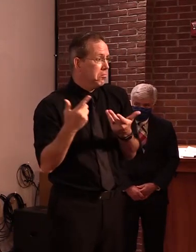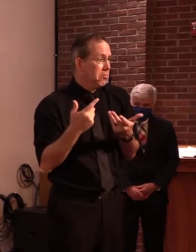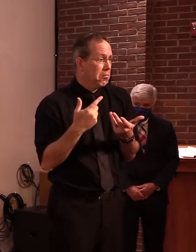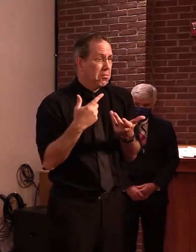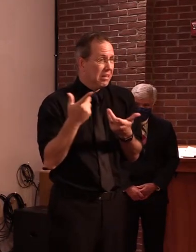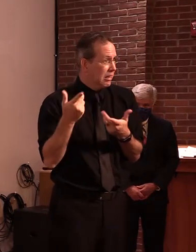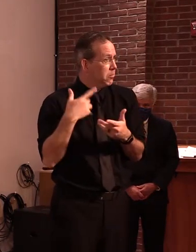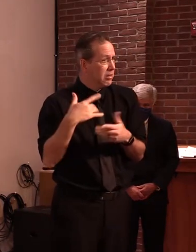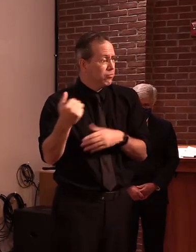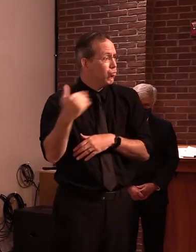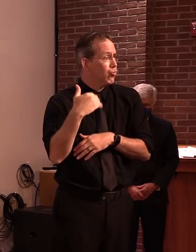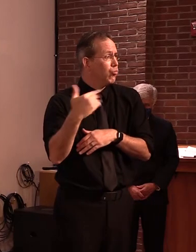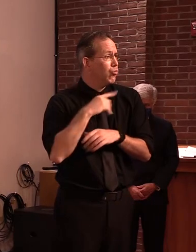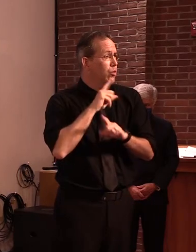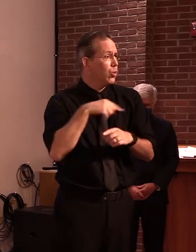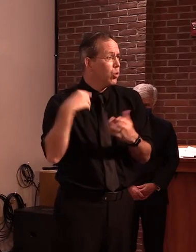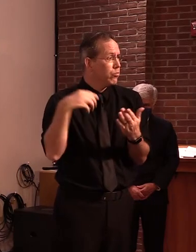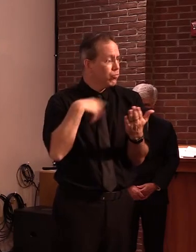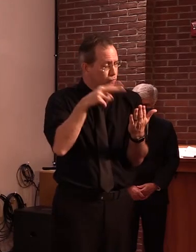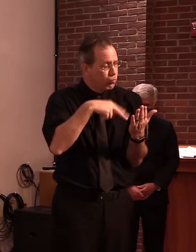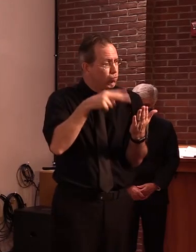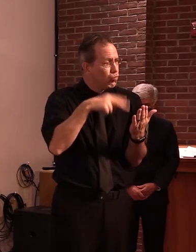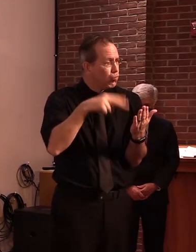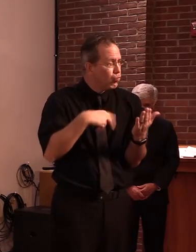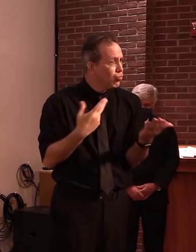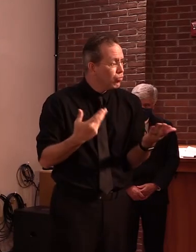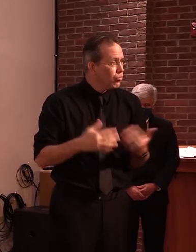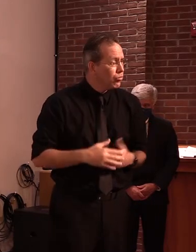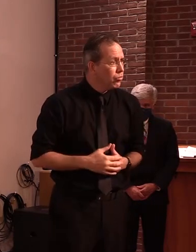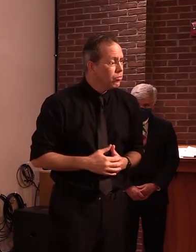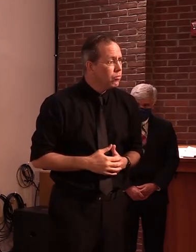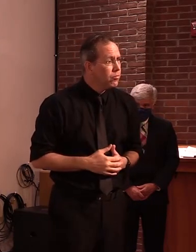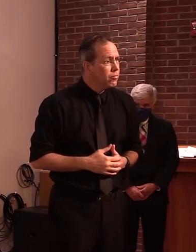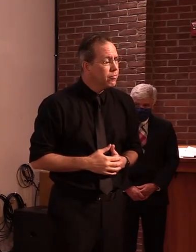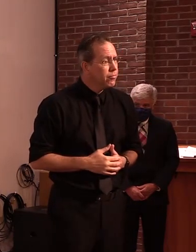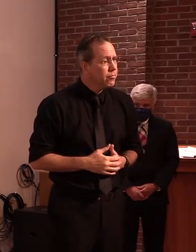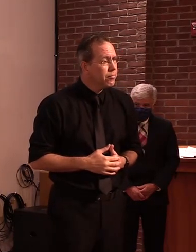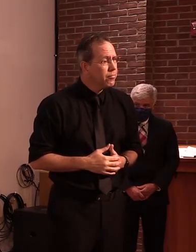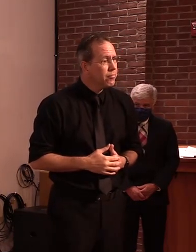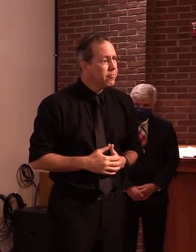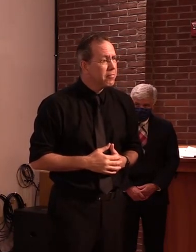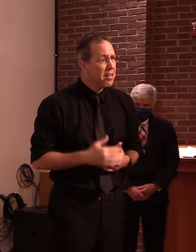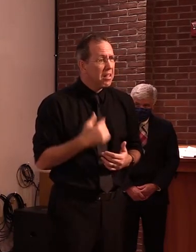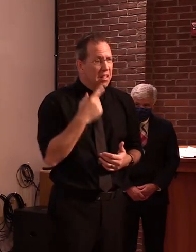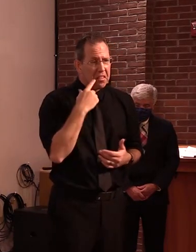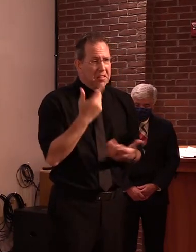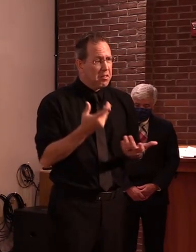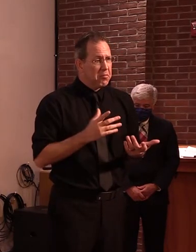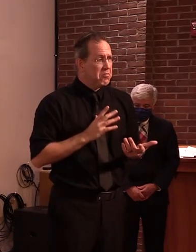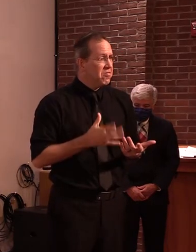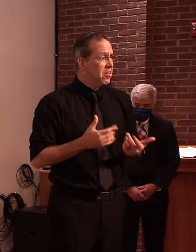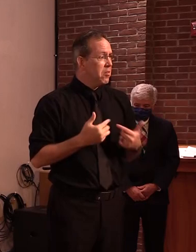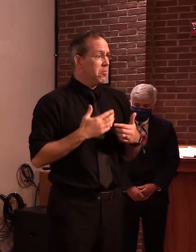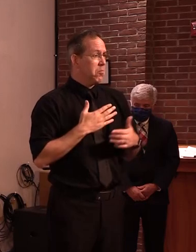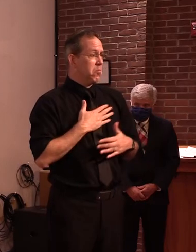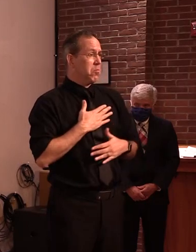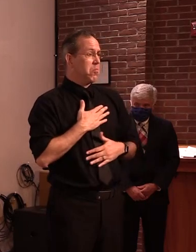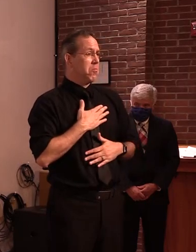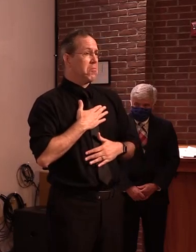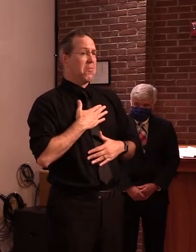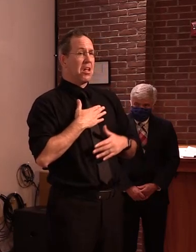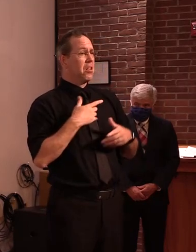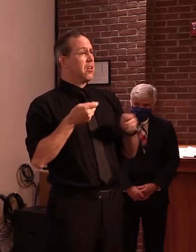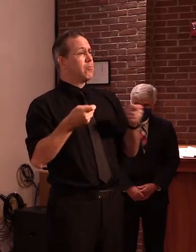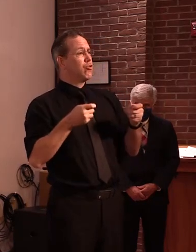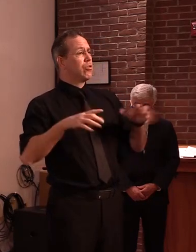me to do that I haven't done. And I think that we, as an administration, have done a pretty good job